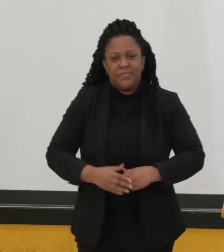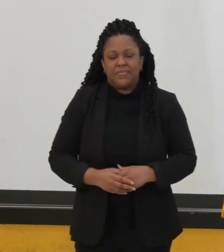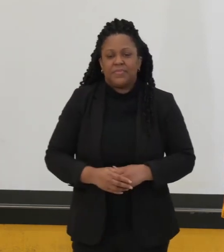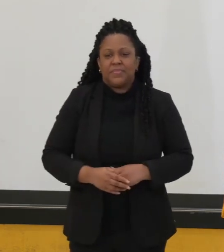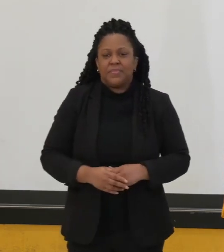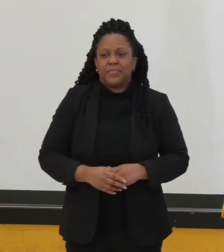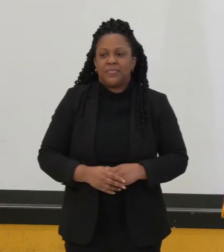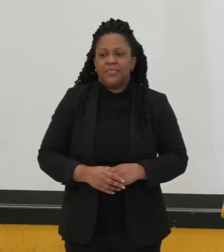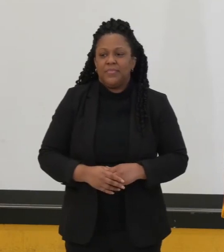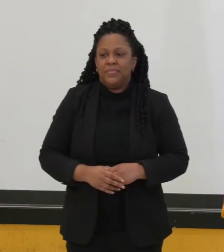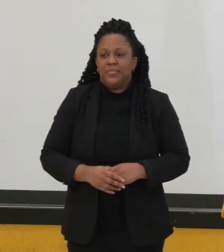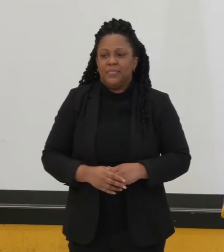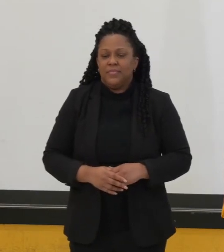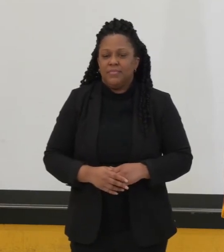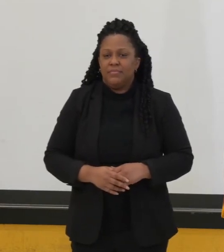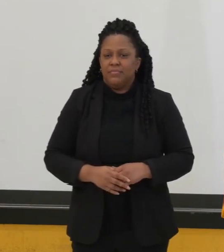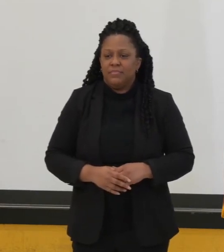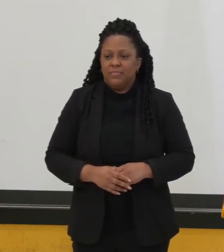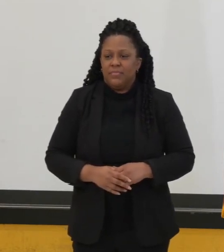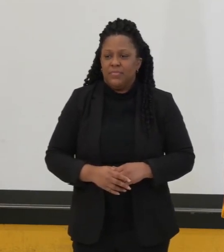I am moving forward,